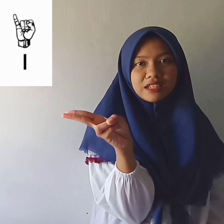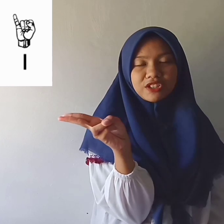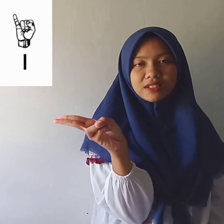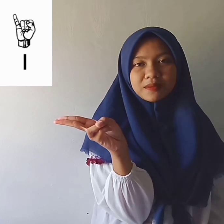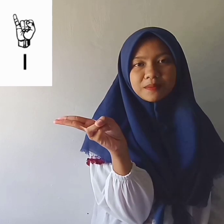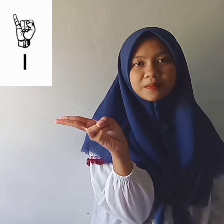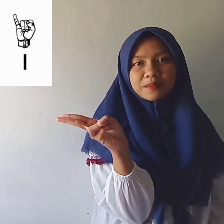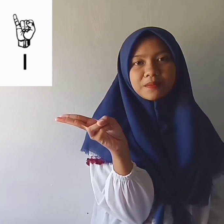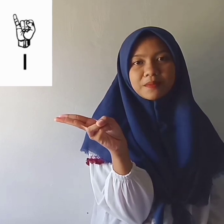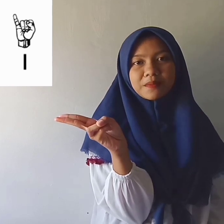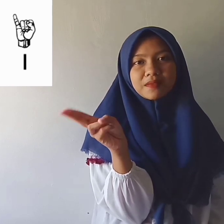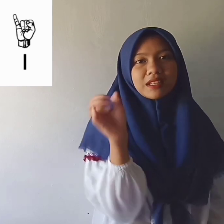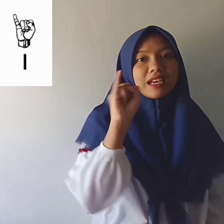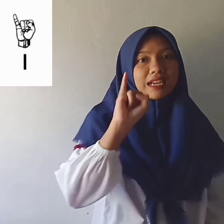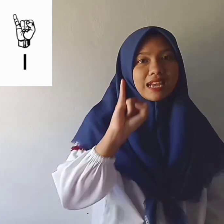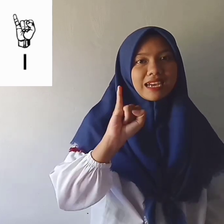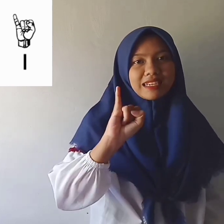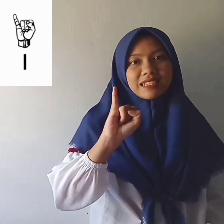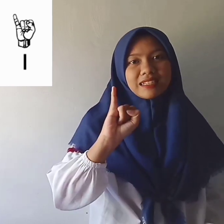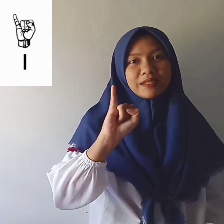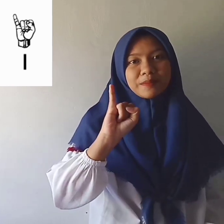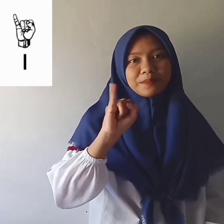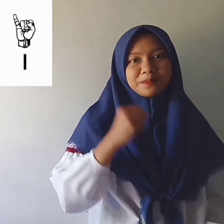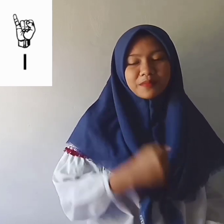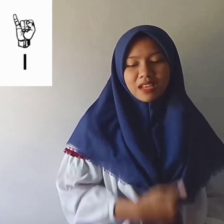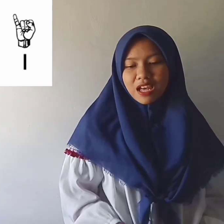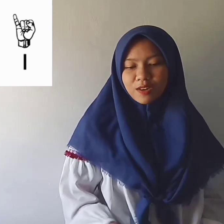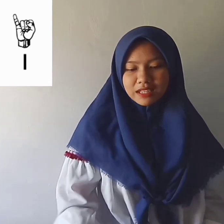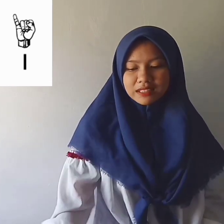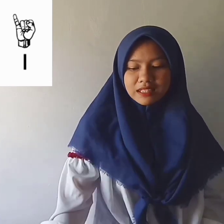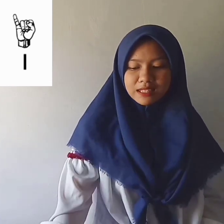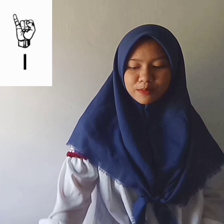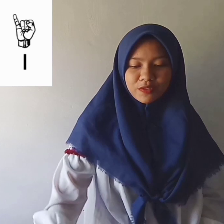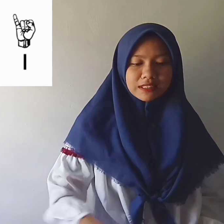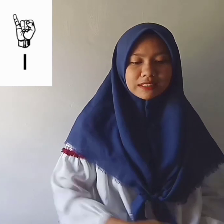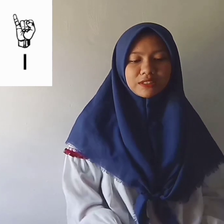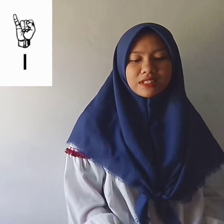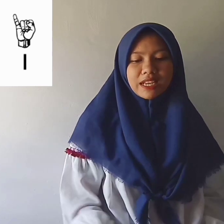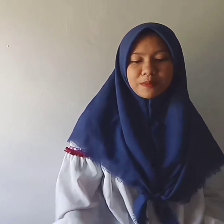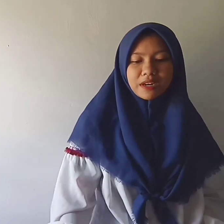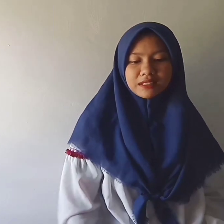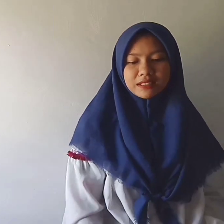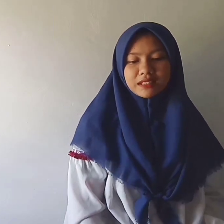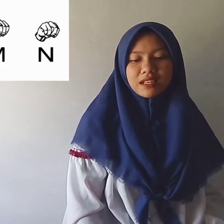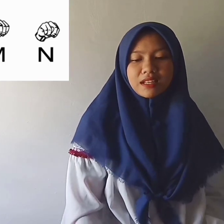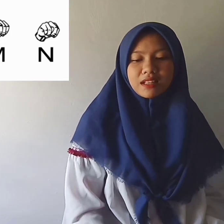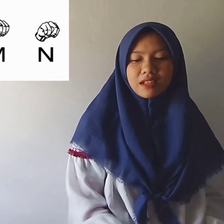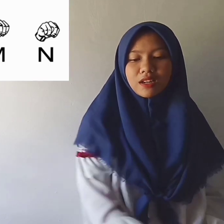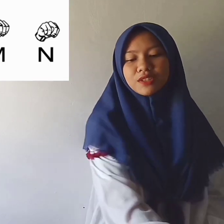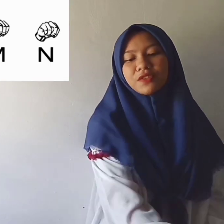H, and I. Okay, let's move on to the next part. There are also